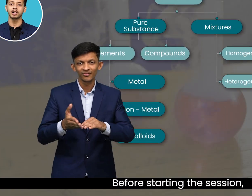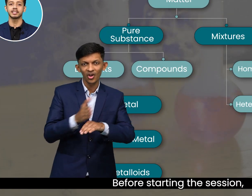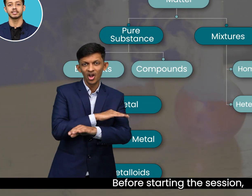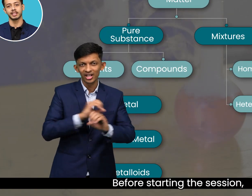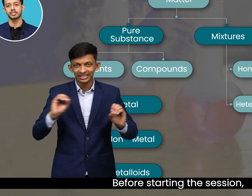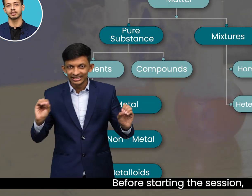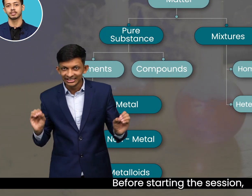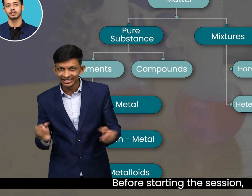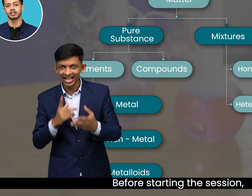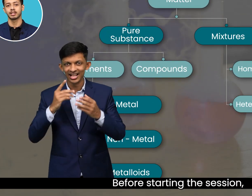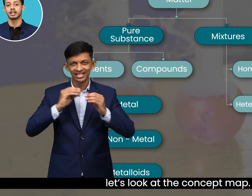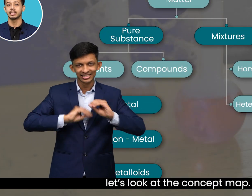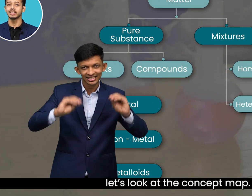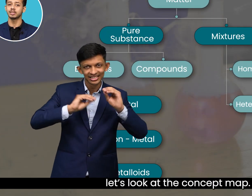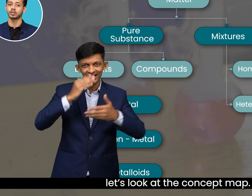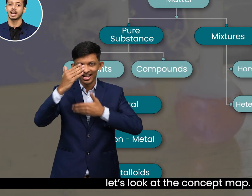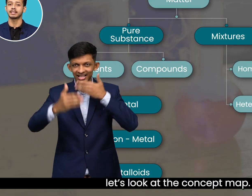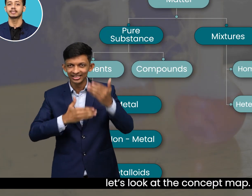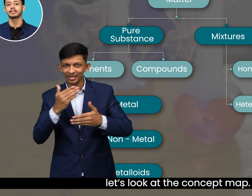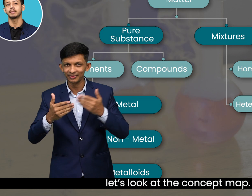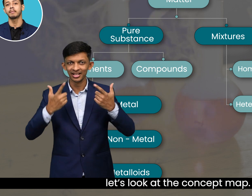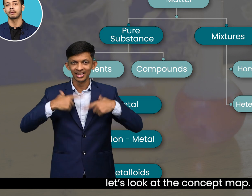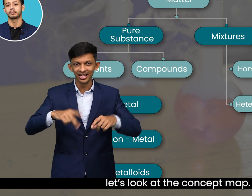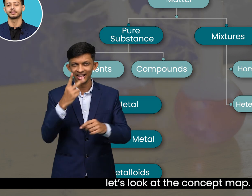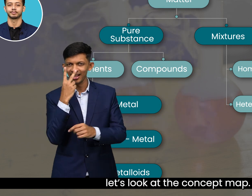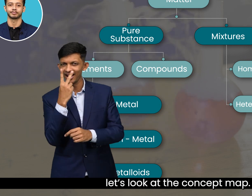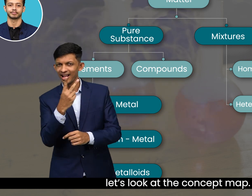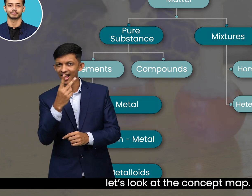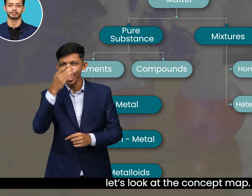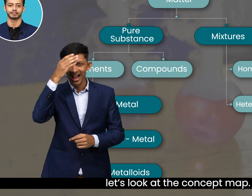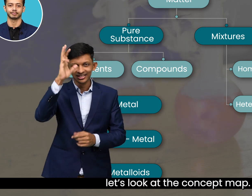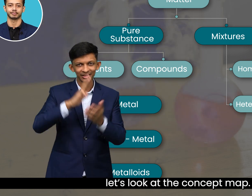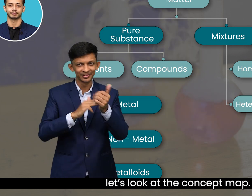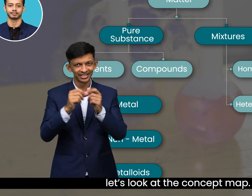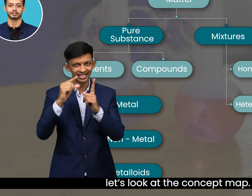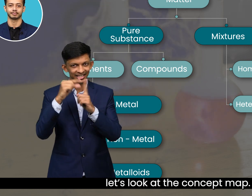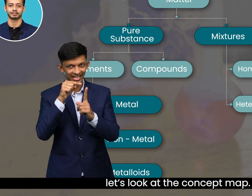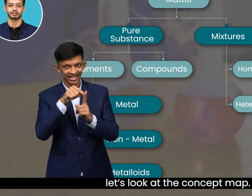Before starting the session, let's look at this concept map.